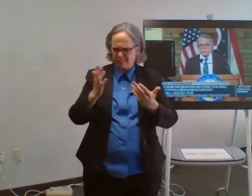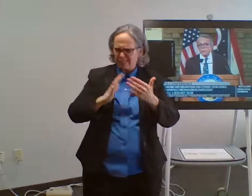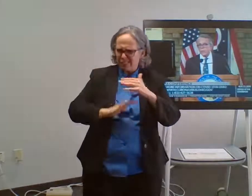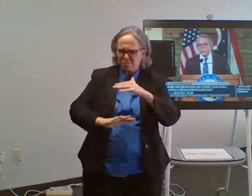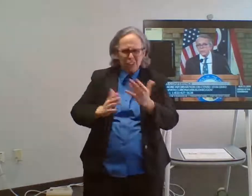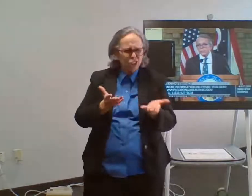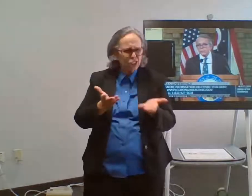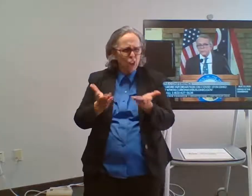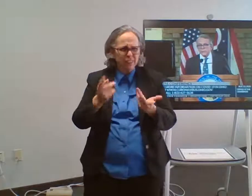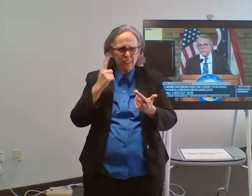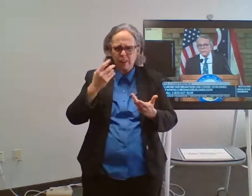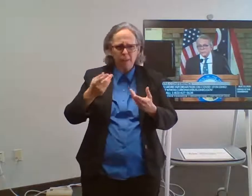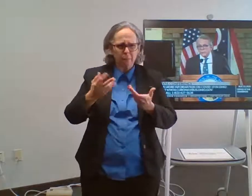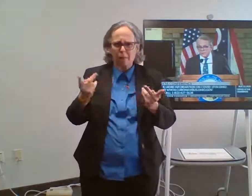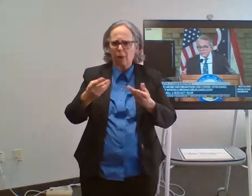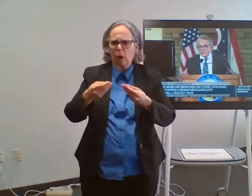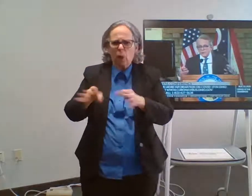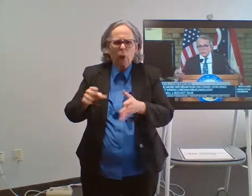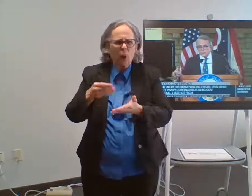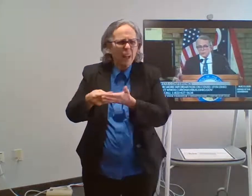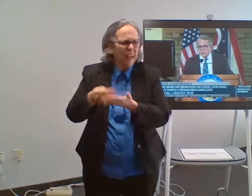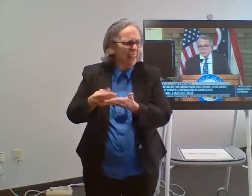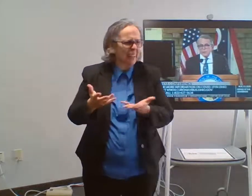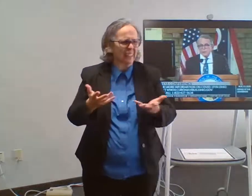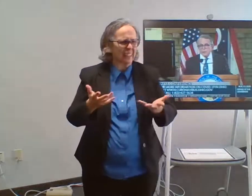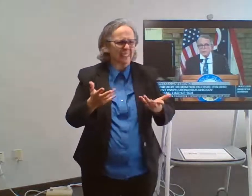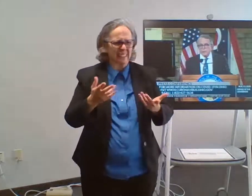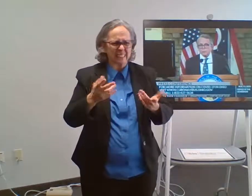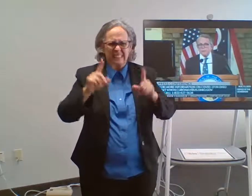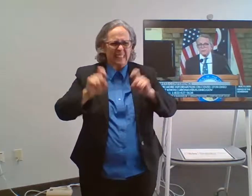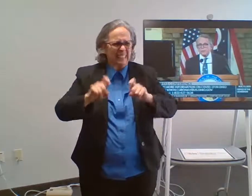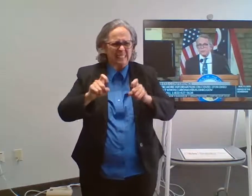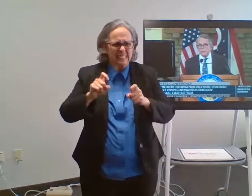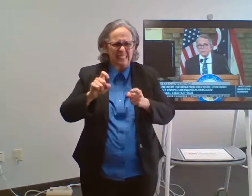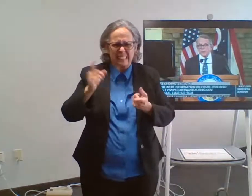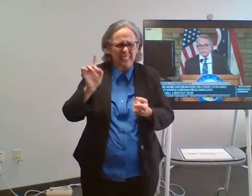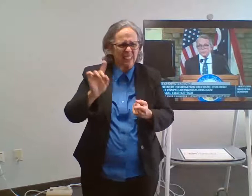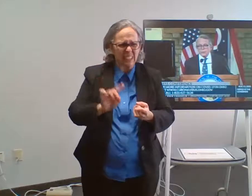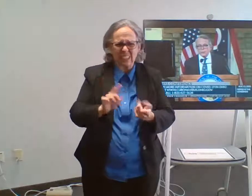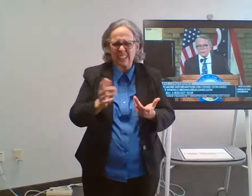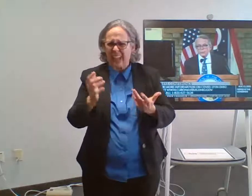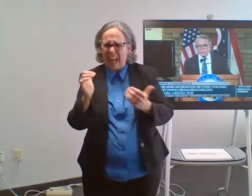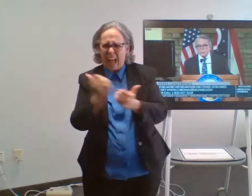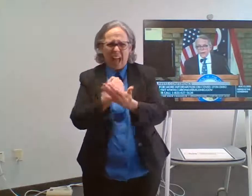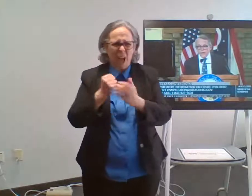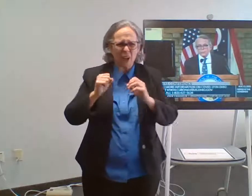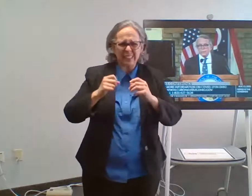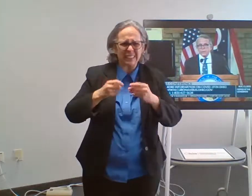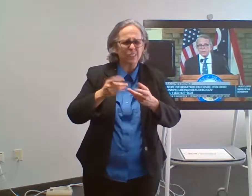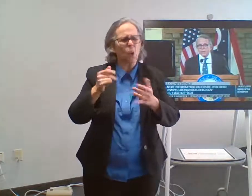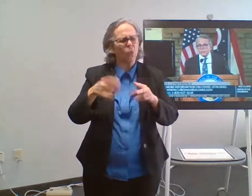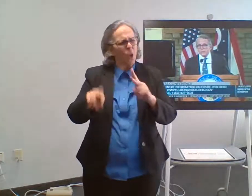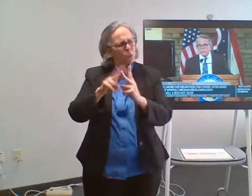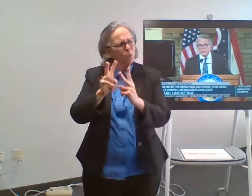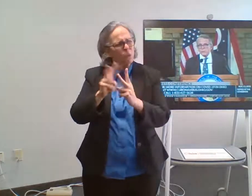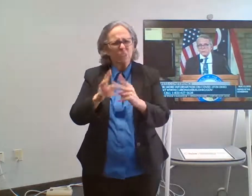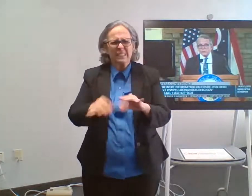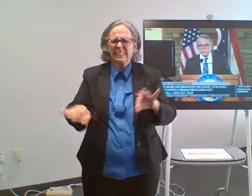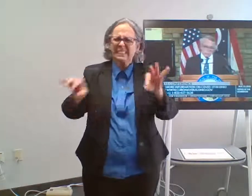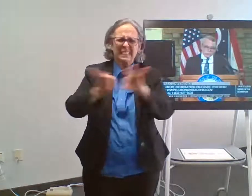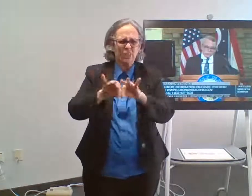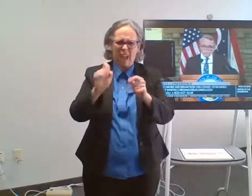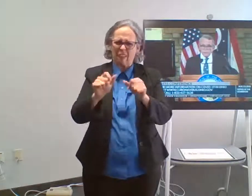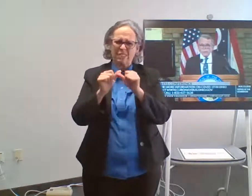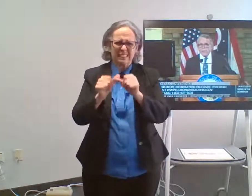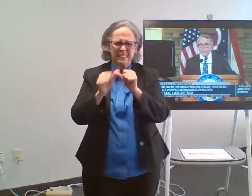test. And these are essential. It goes back to, and if we have to stay on top of the coronavirus.